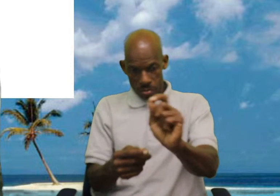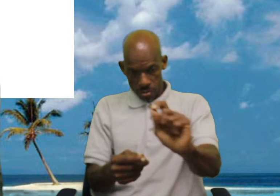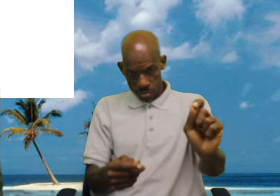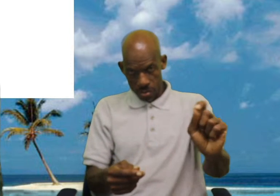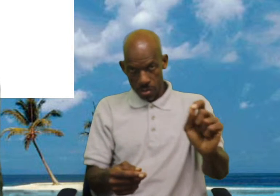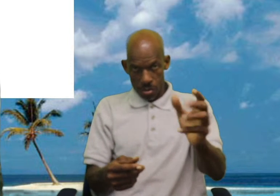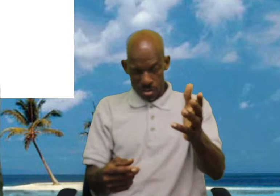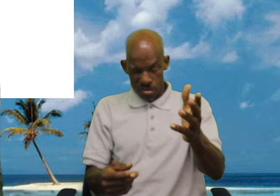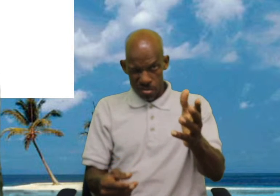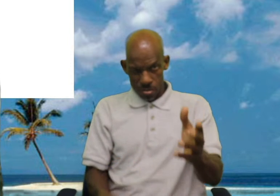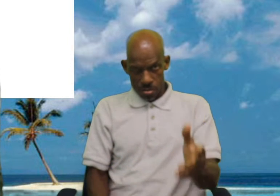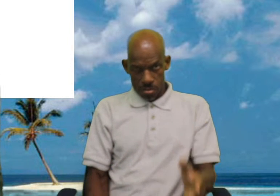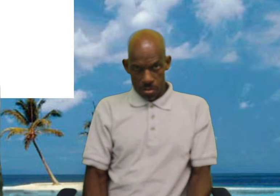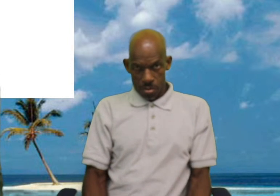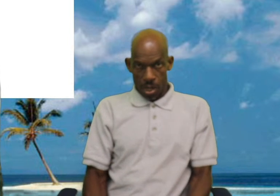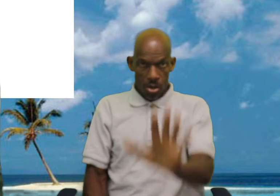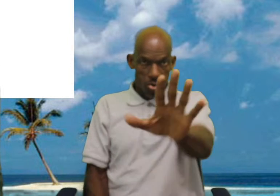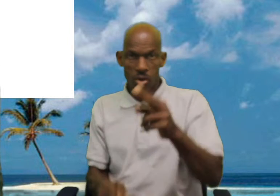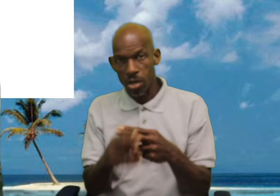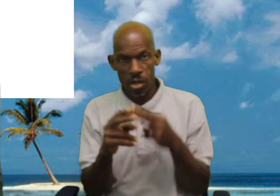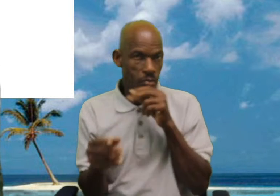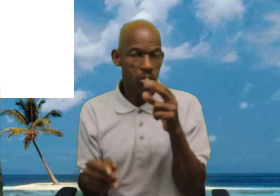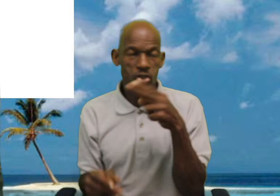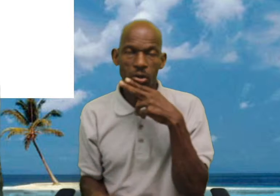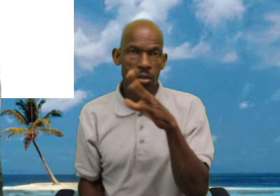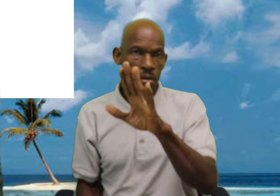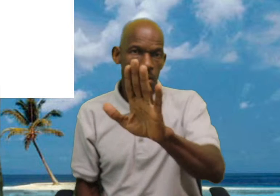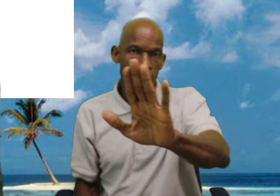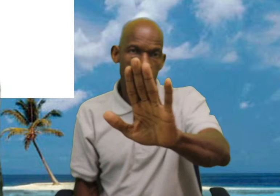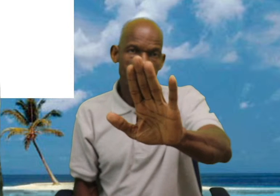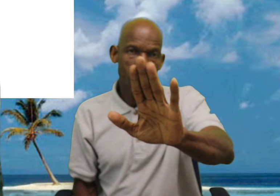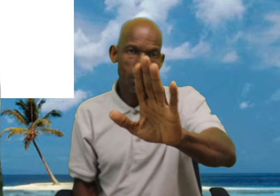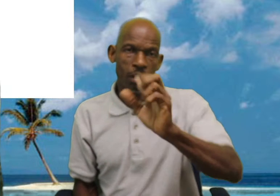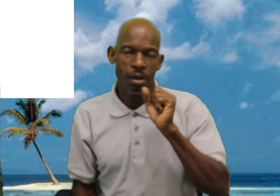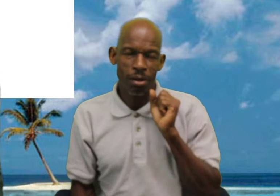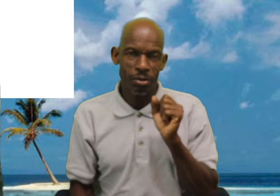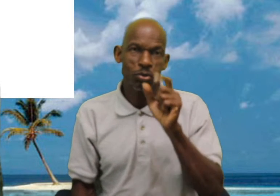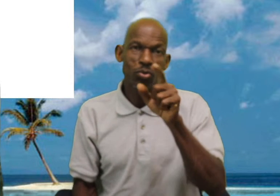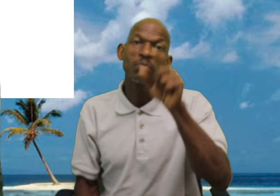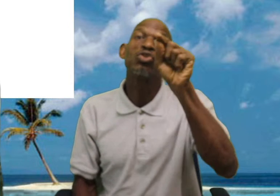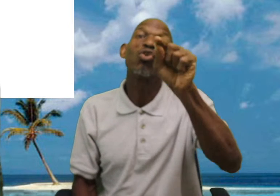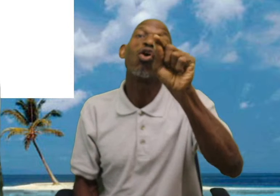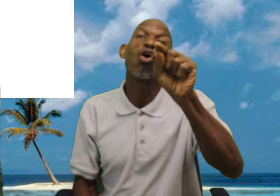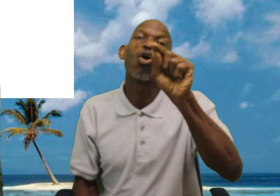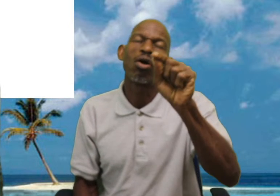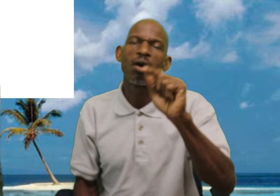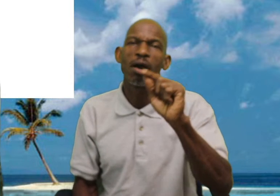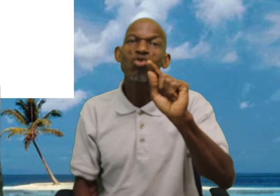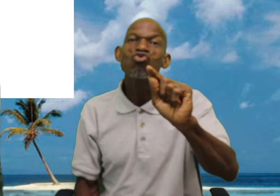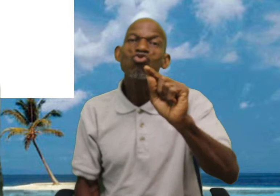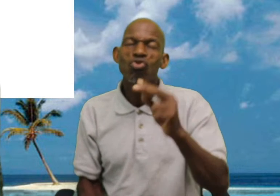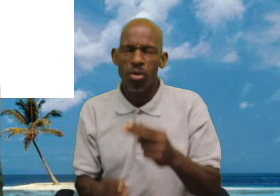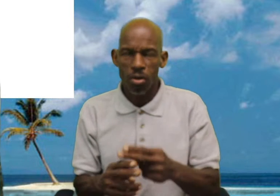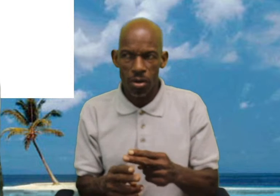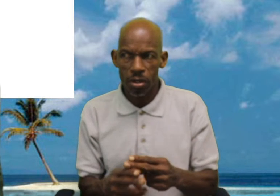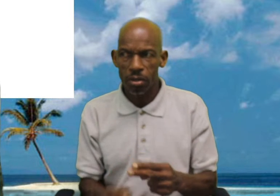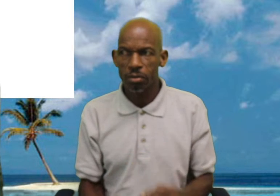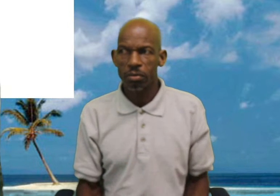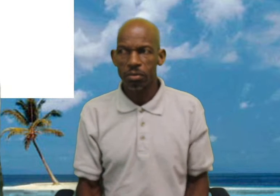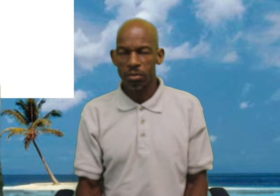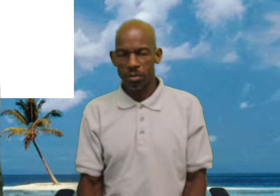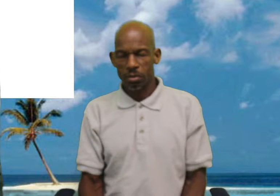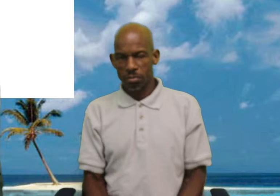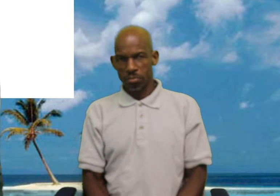So I will write my name. My name is Sharon. So I'll put Sharon. So you are not going to